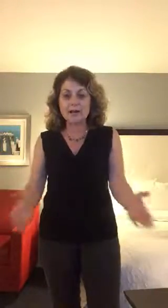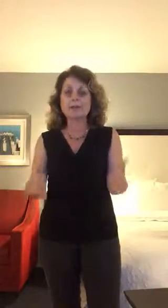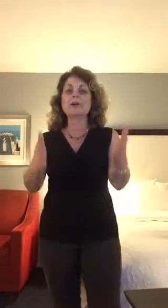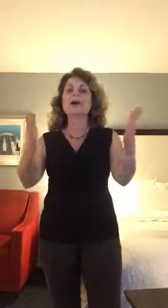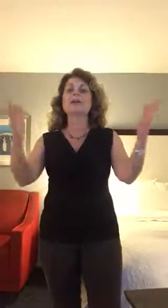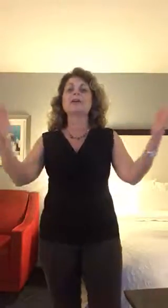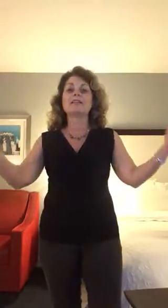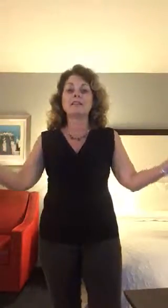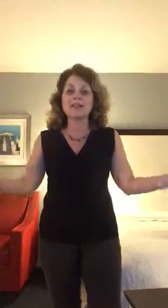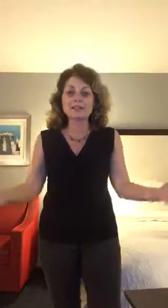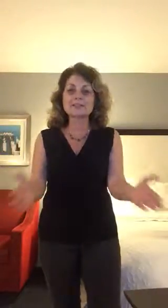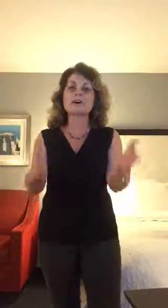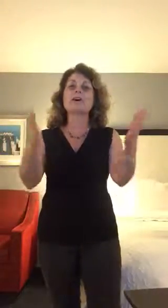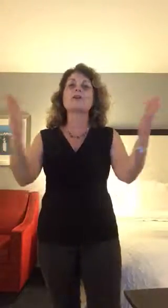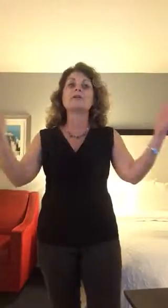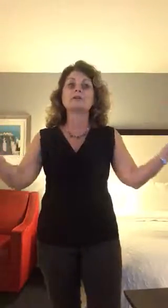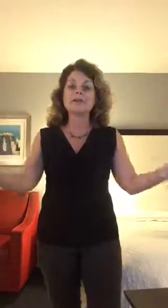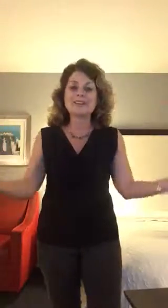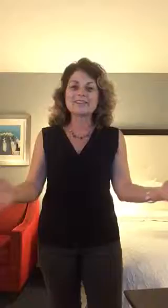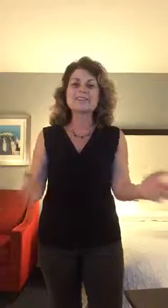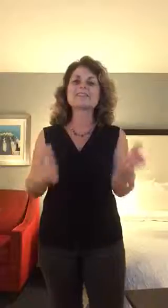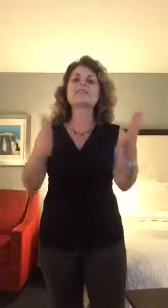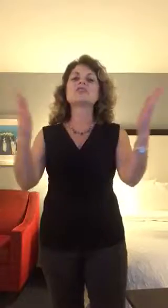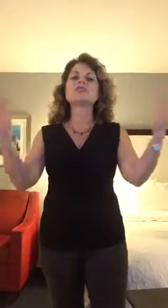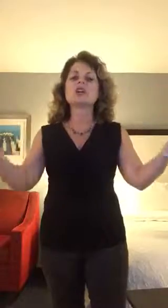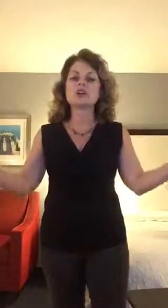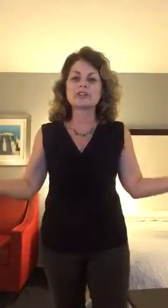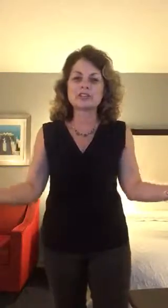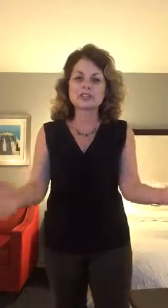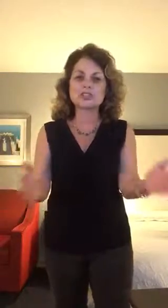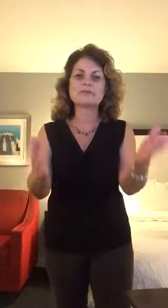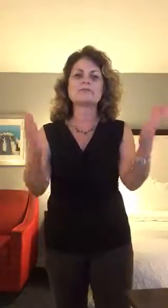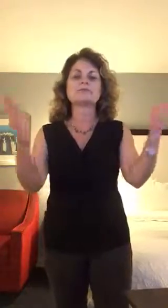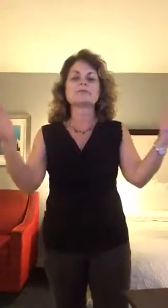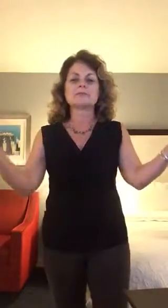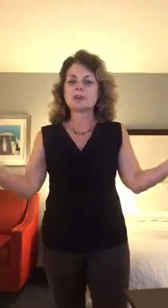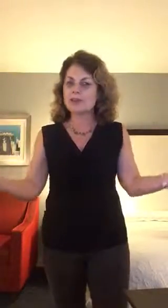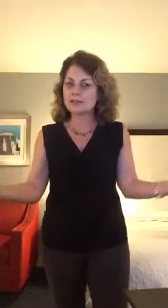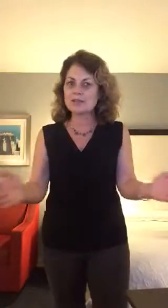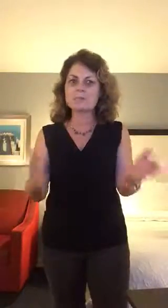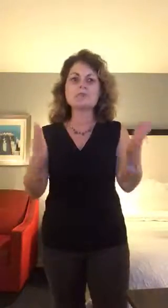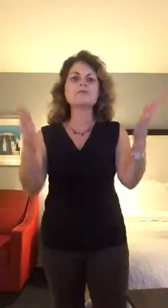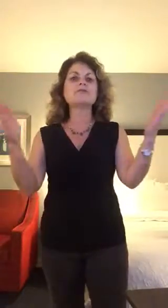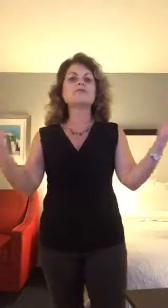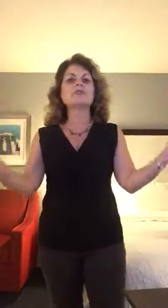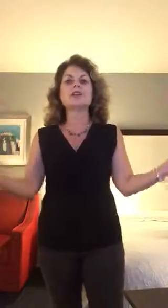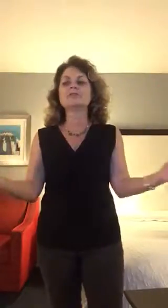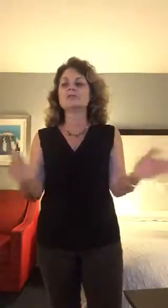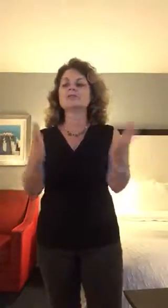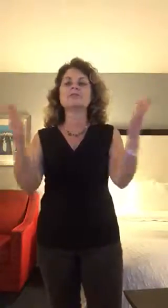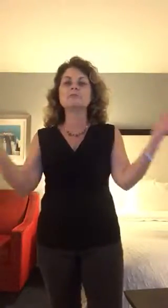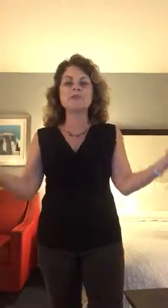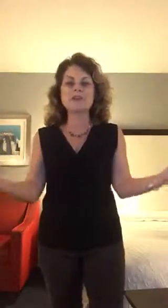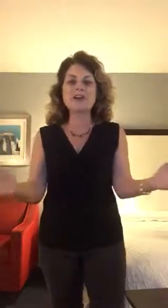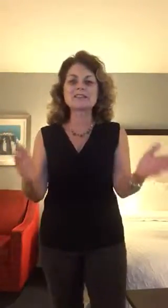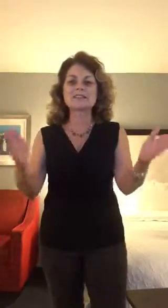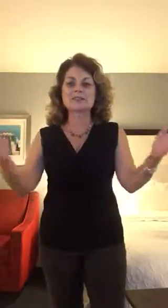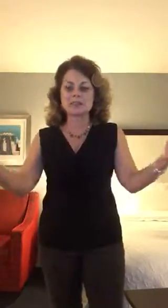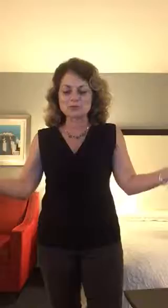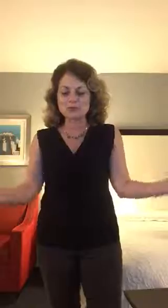come on, let's go. This is encourage. Donkey's not moving fast enough, so I'm trying to